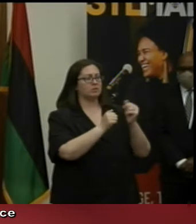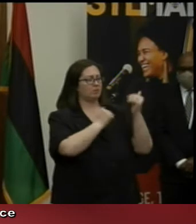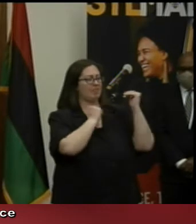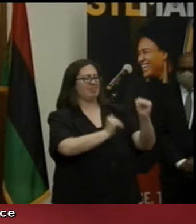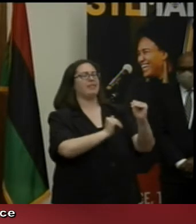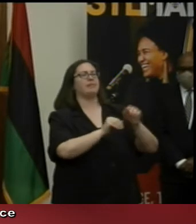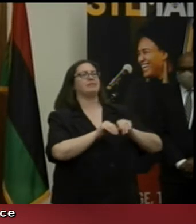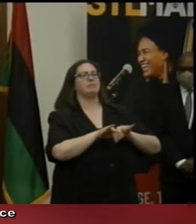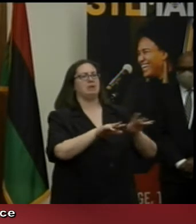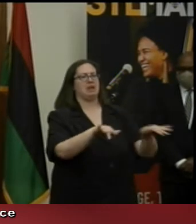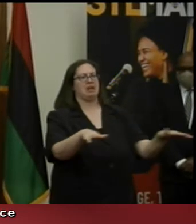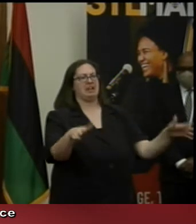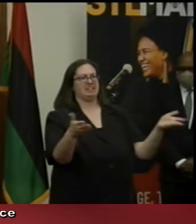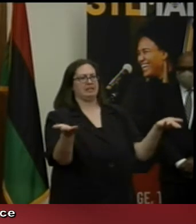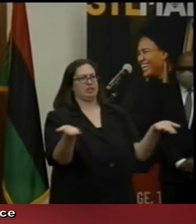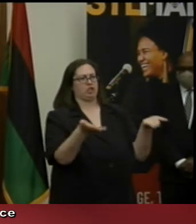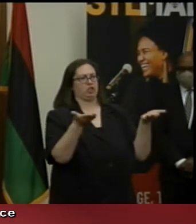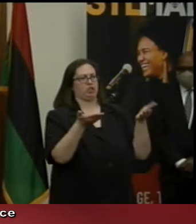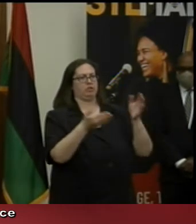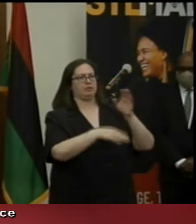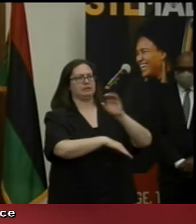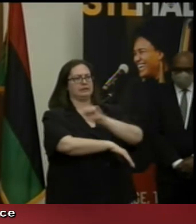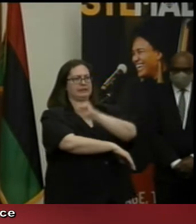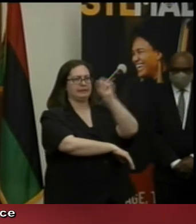our jurisdiction.